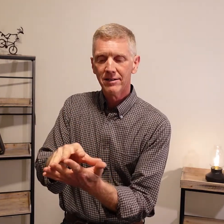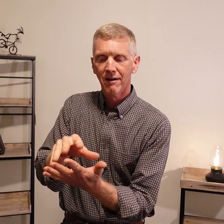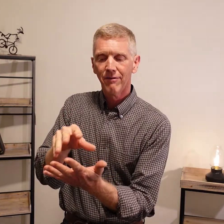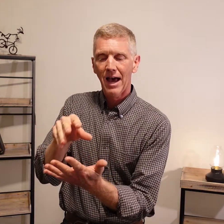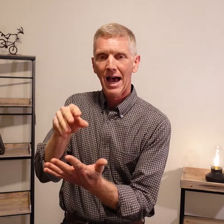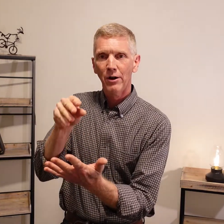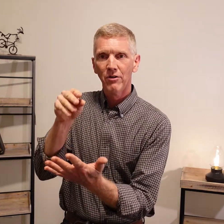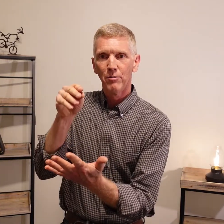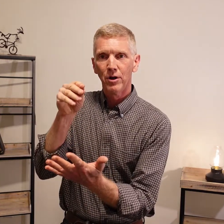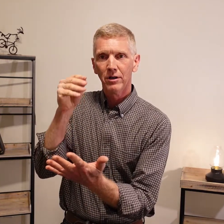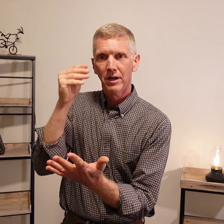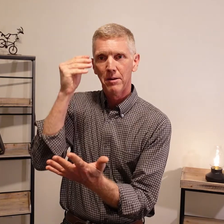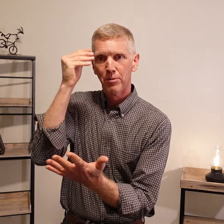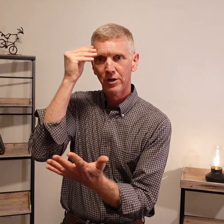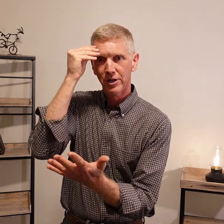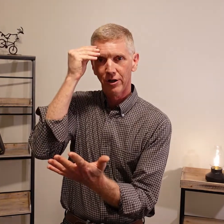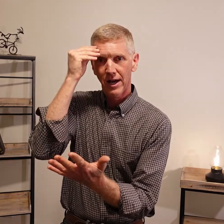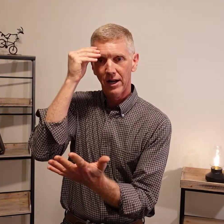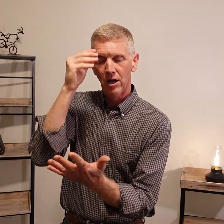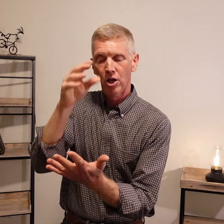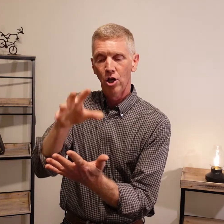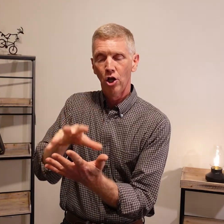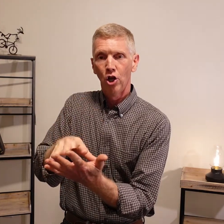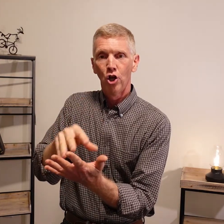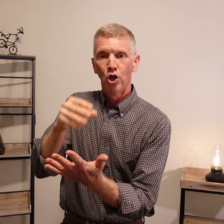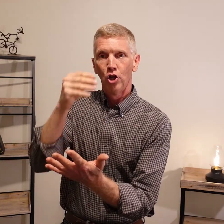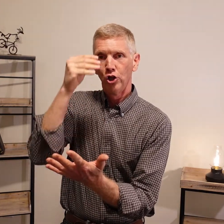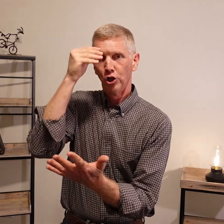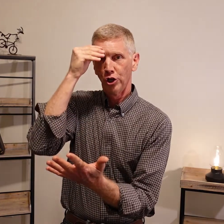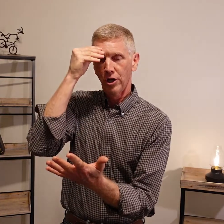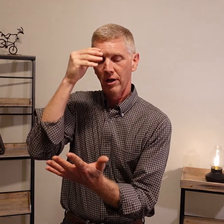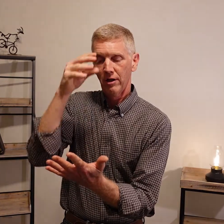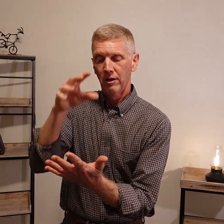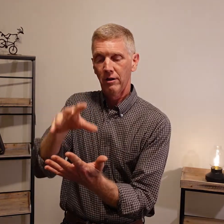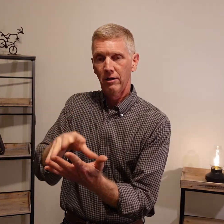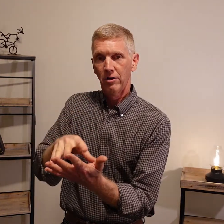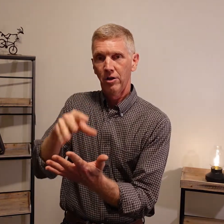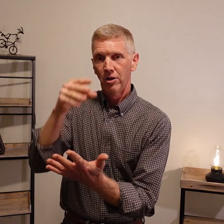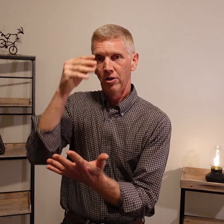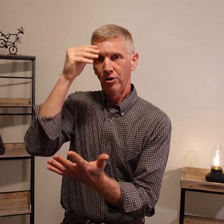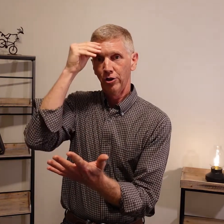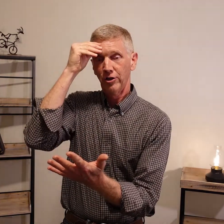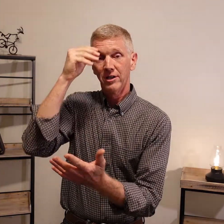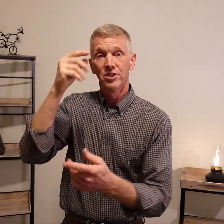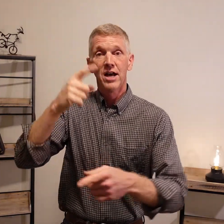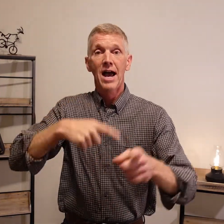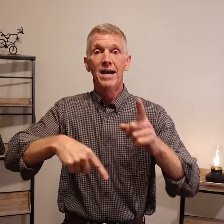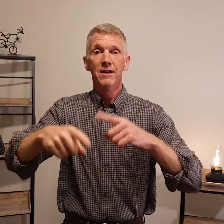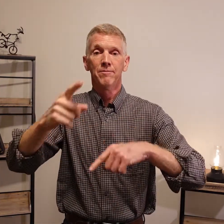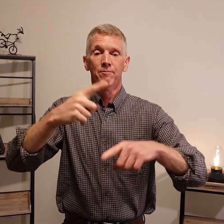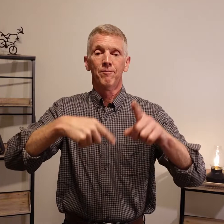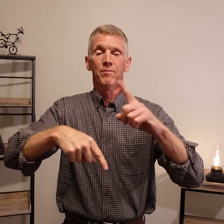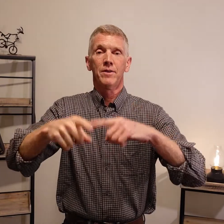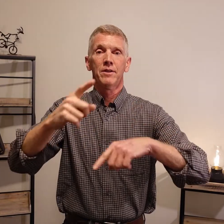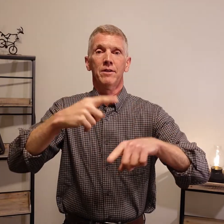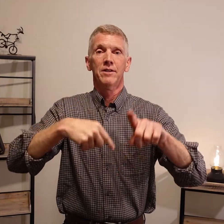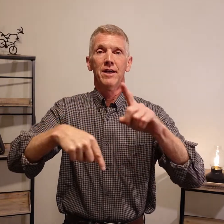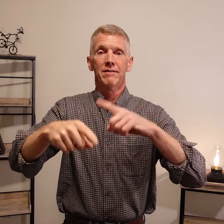stuff out of the book and put it in your head. Learn. Learn. Sign is like